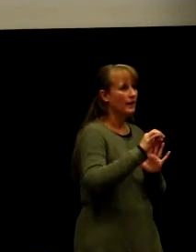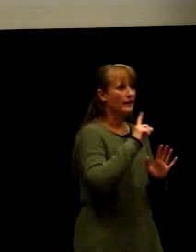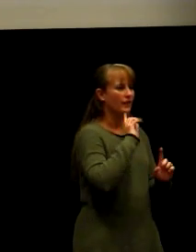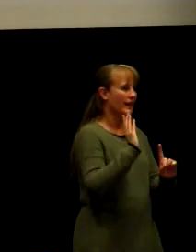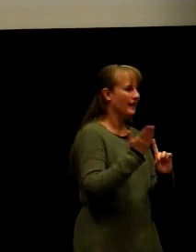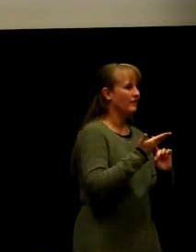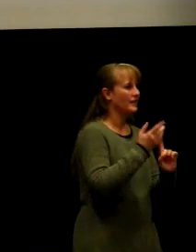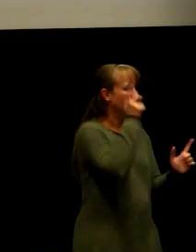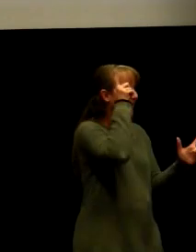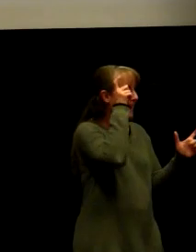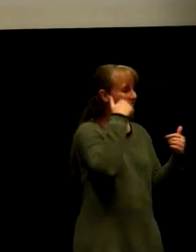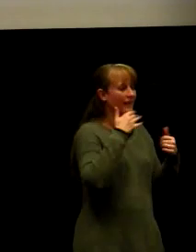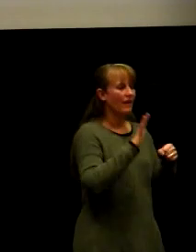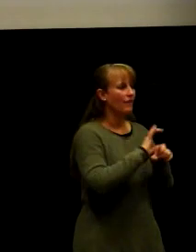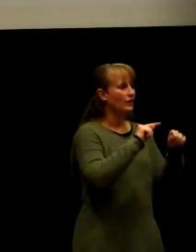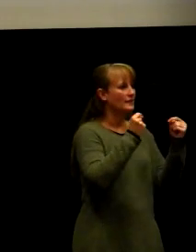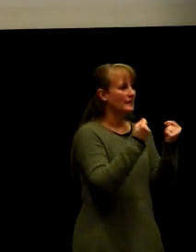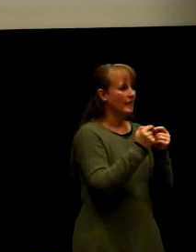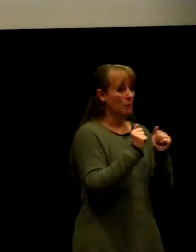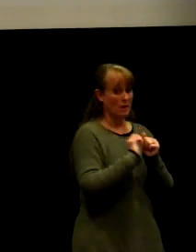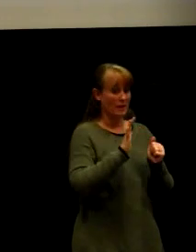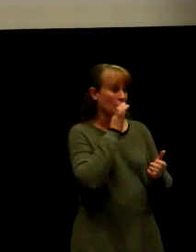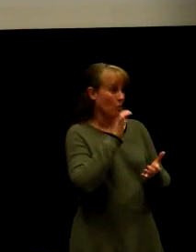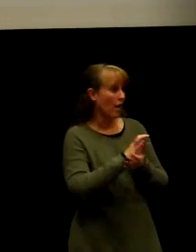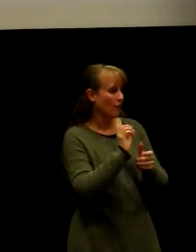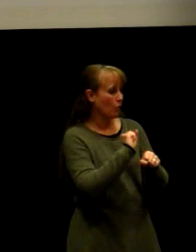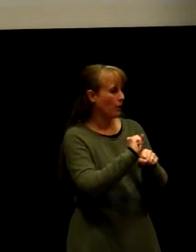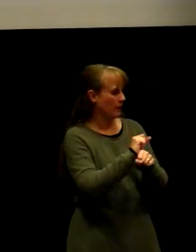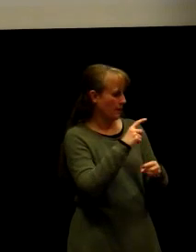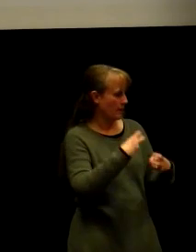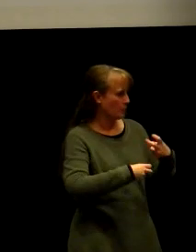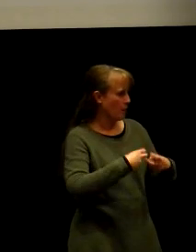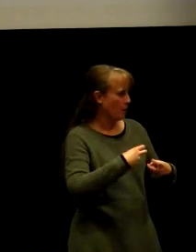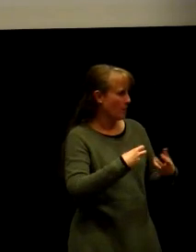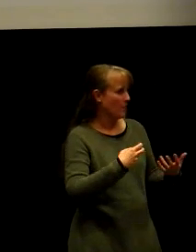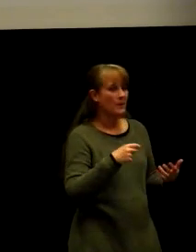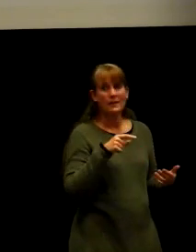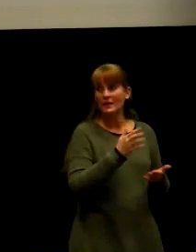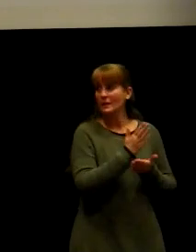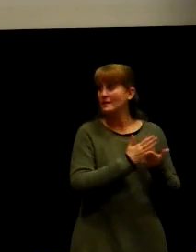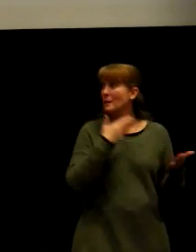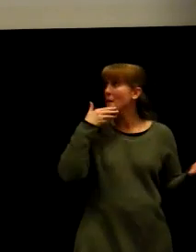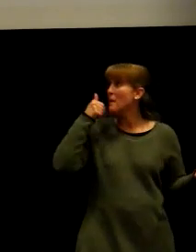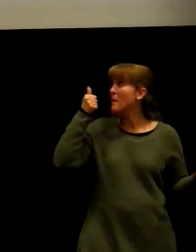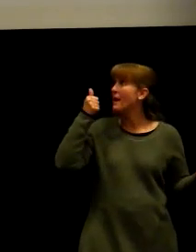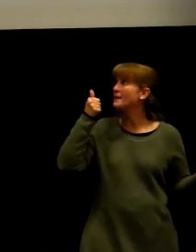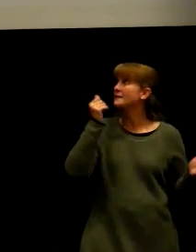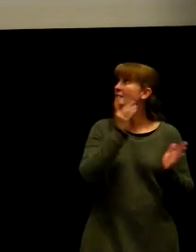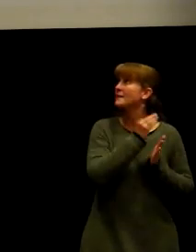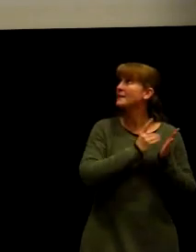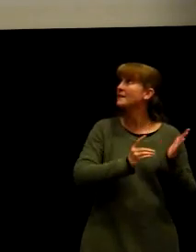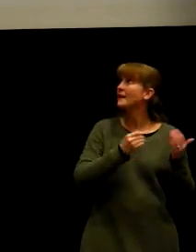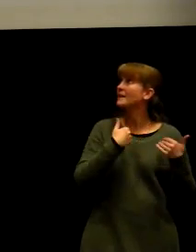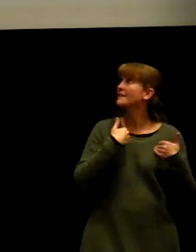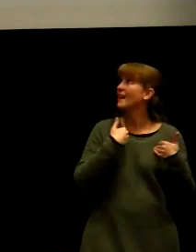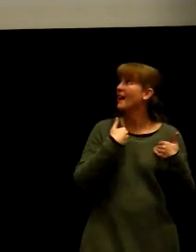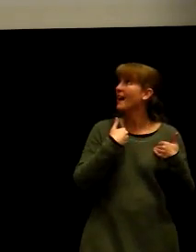whole team of people, including his own wife, working on this problem. These are some of the best designs they came up